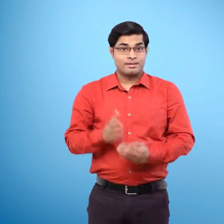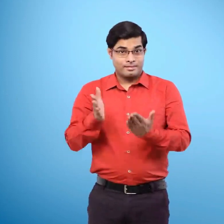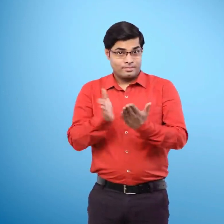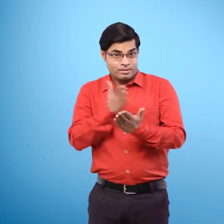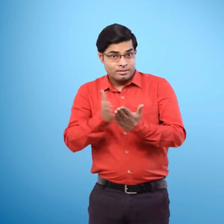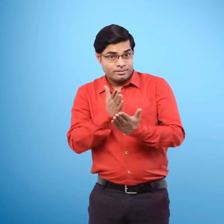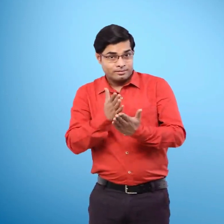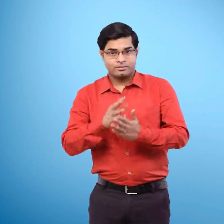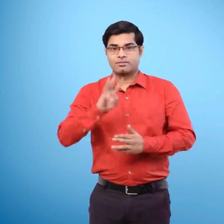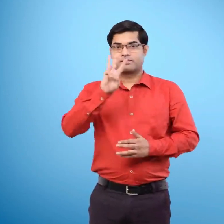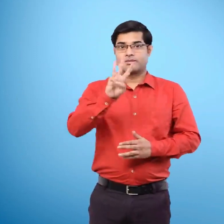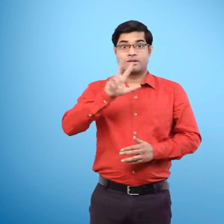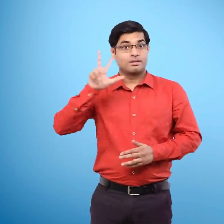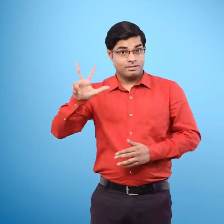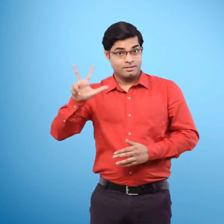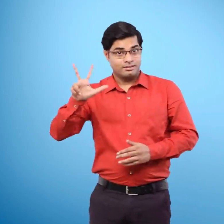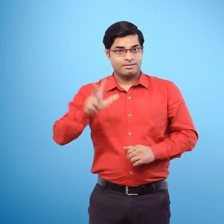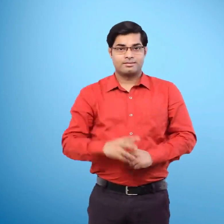Page number 38.